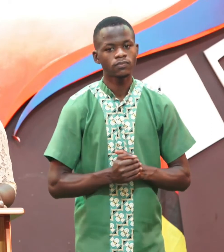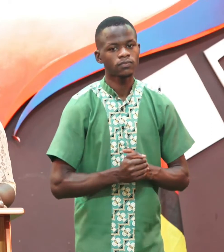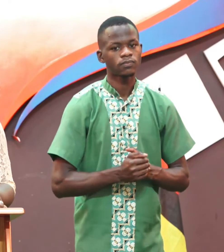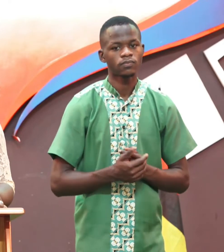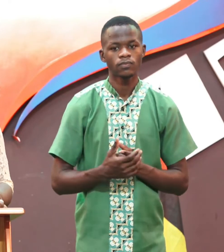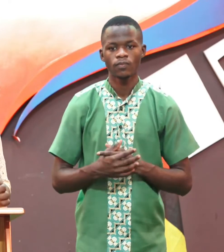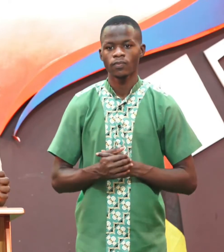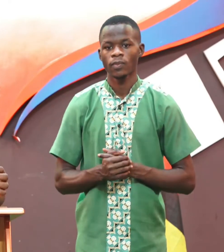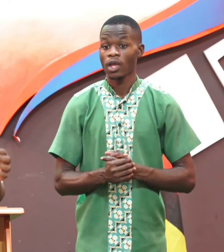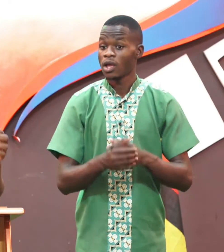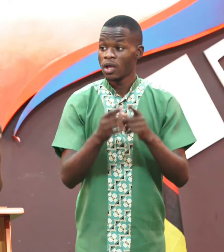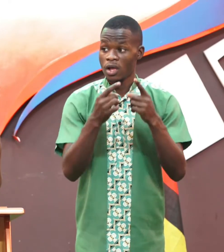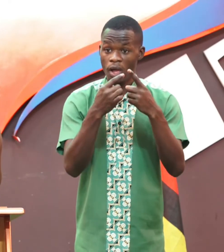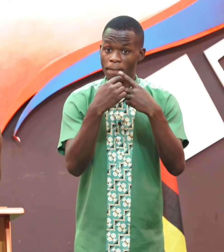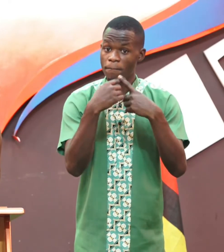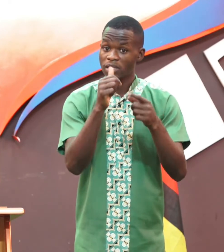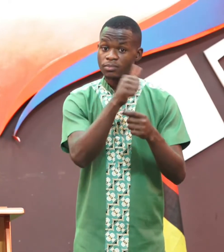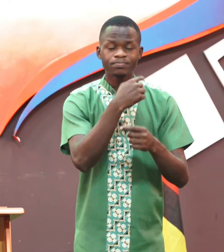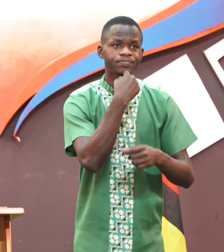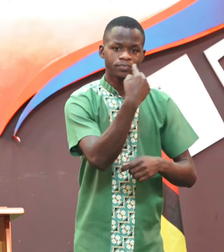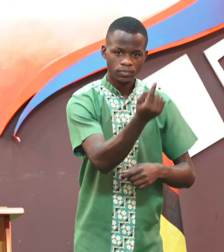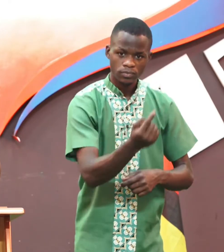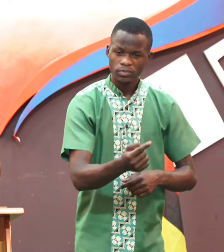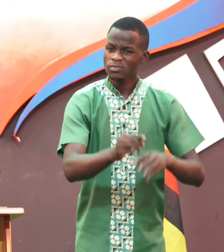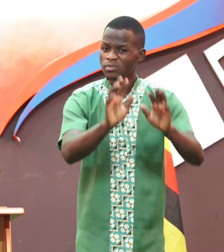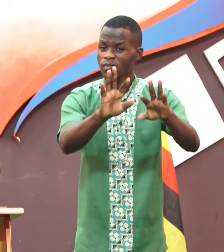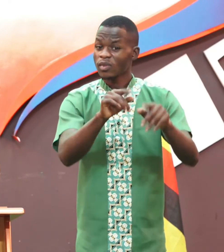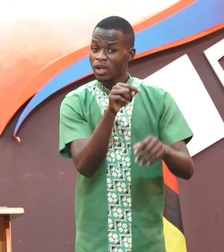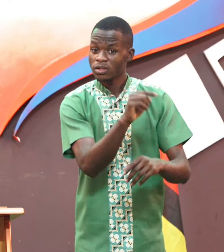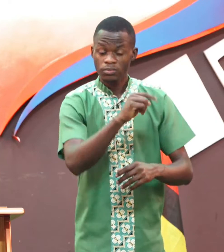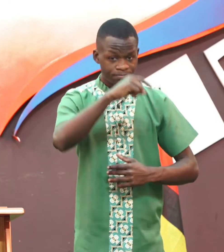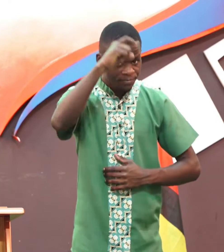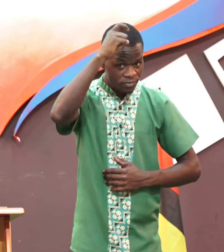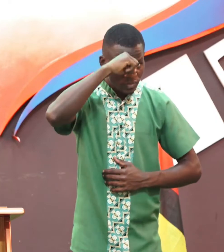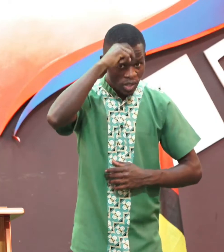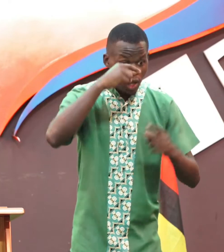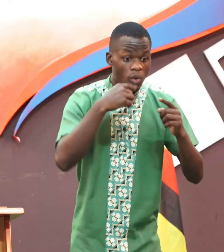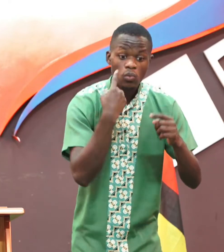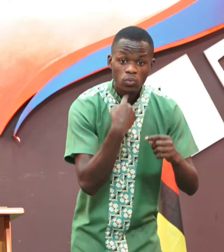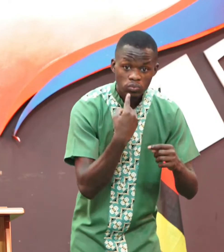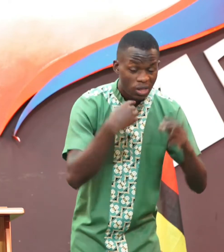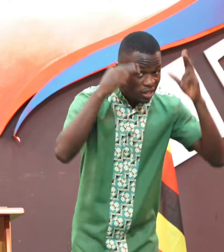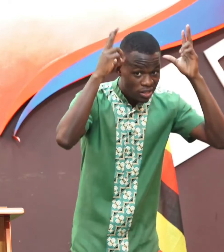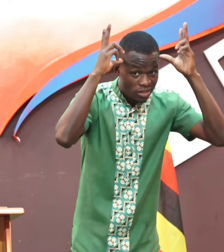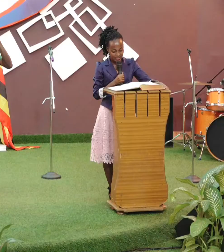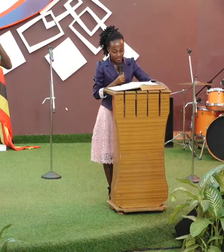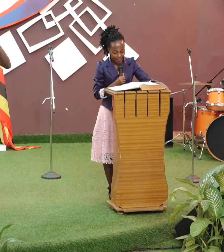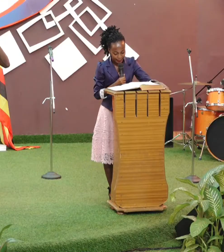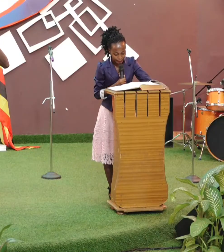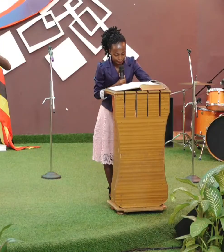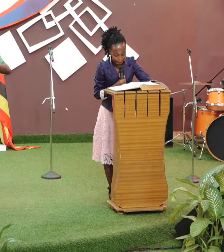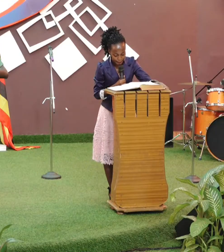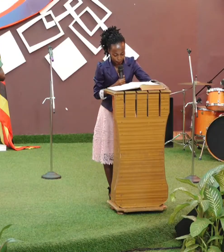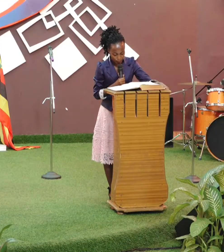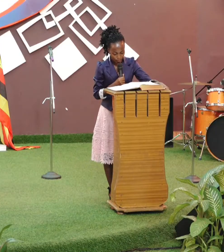out. Naye agamye nti ataga amagezi gabana ga Satan, demonic. Demonic ga